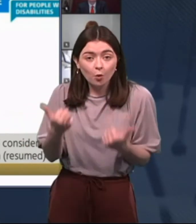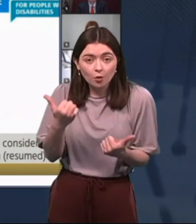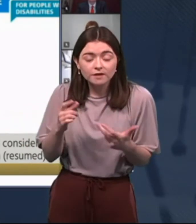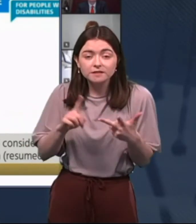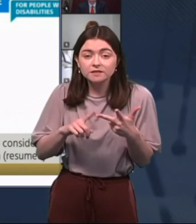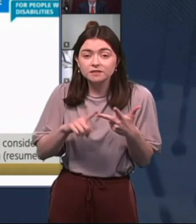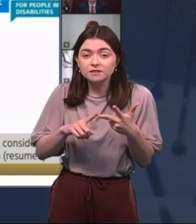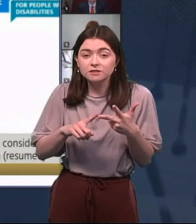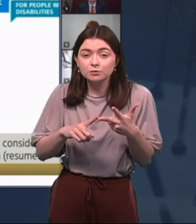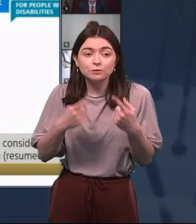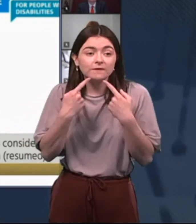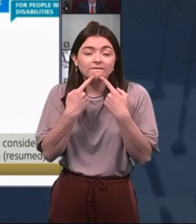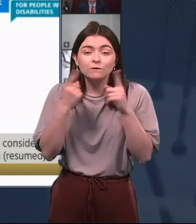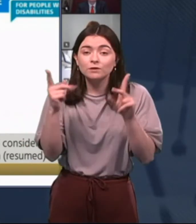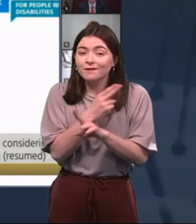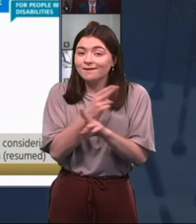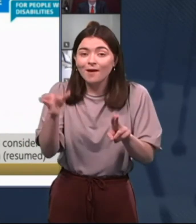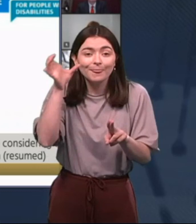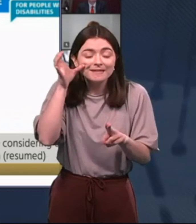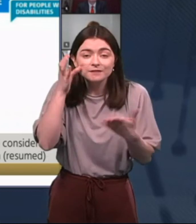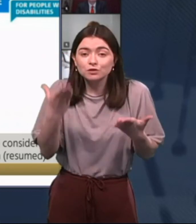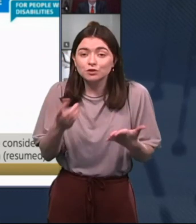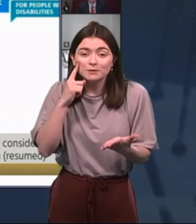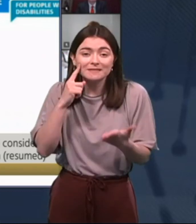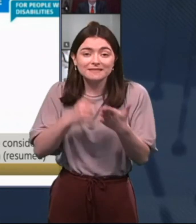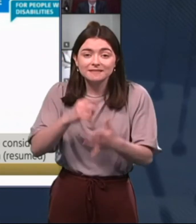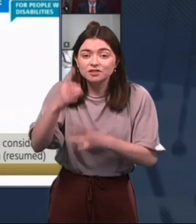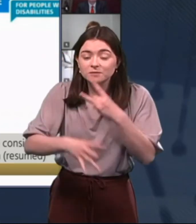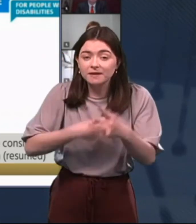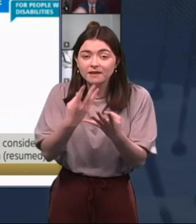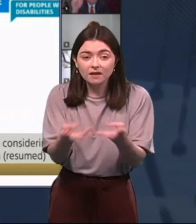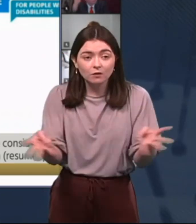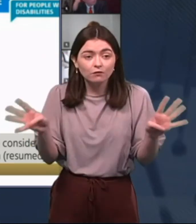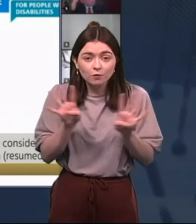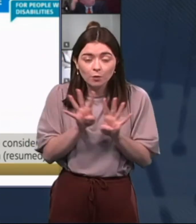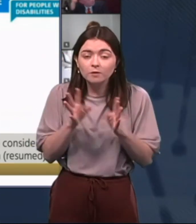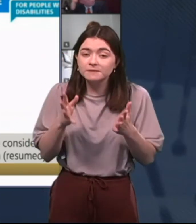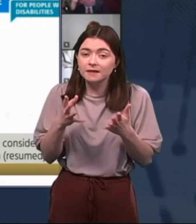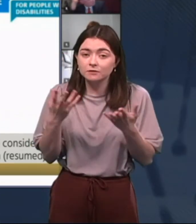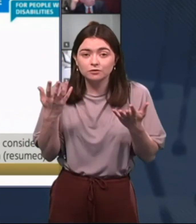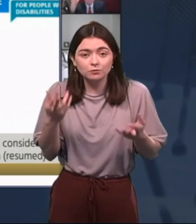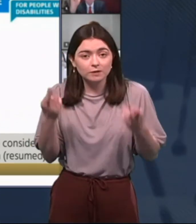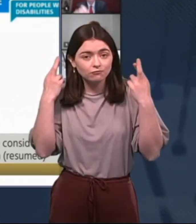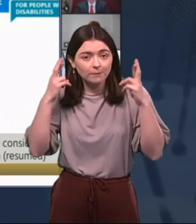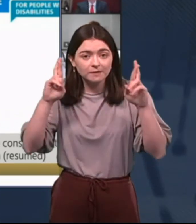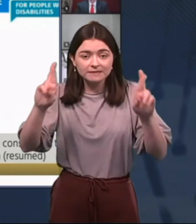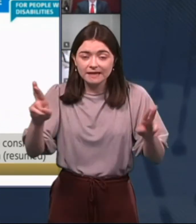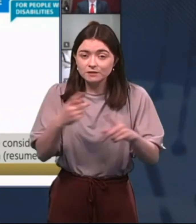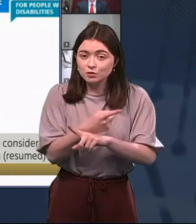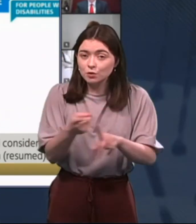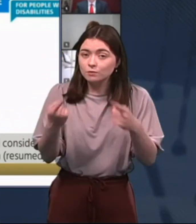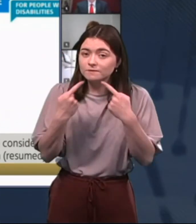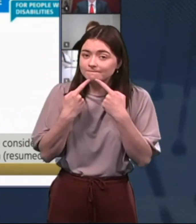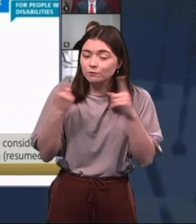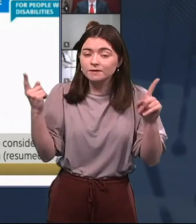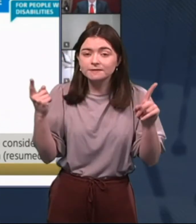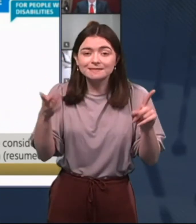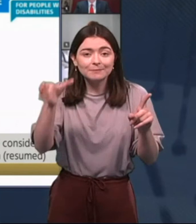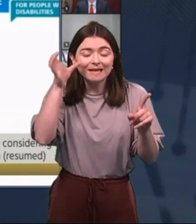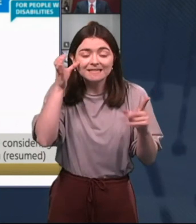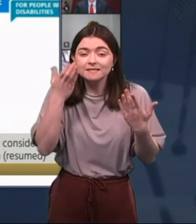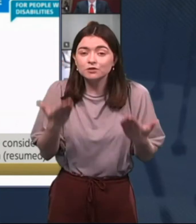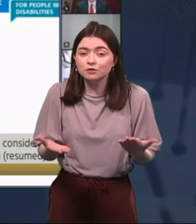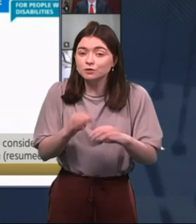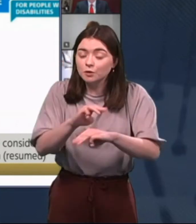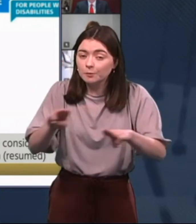those whose voices often don't get heard in decision-making forums, and we work to represent those voices to be heard so that